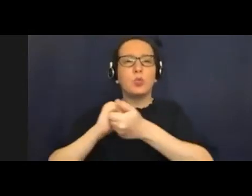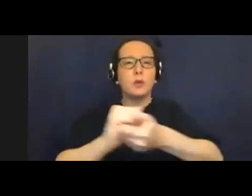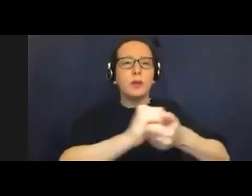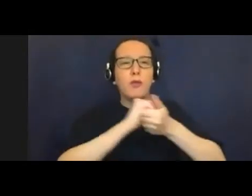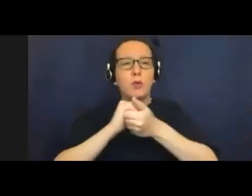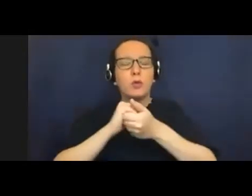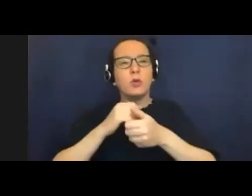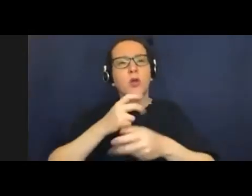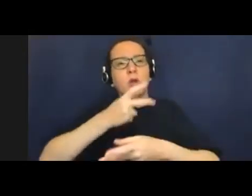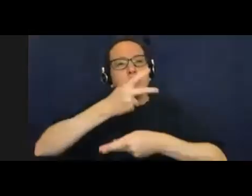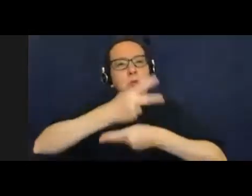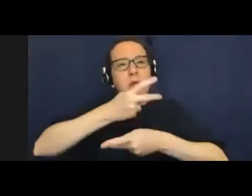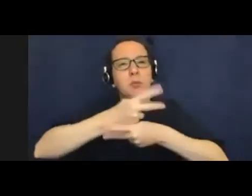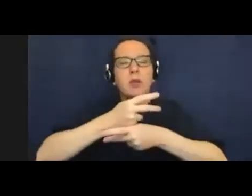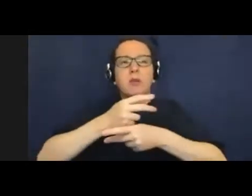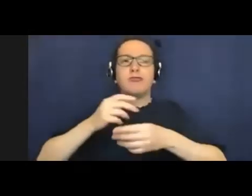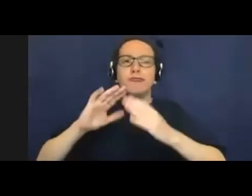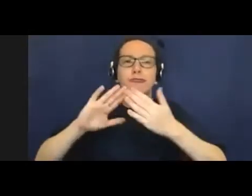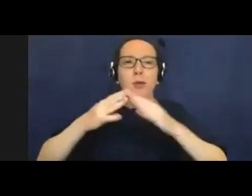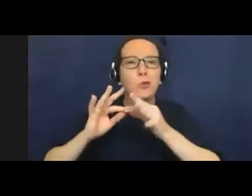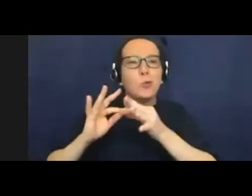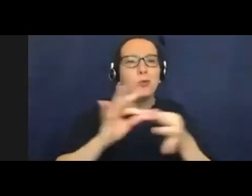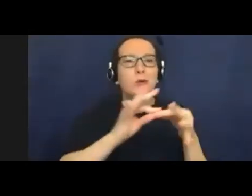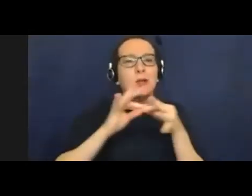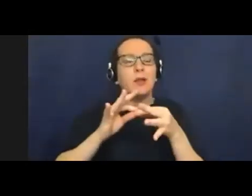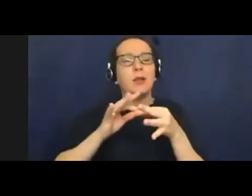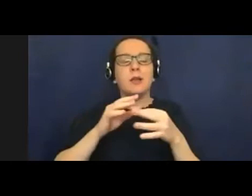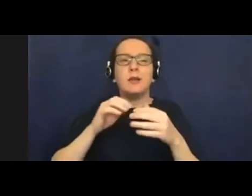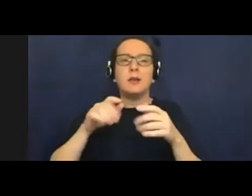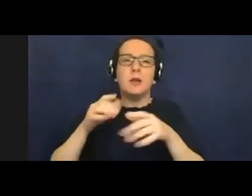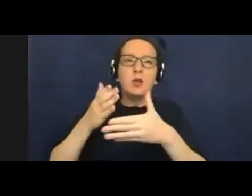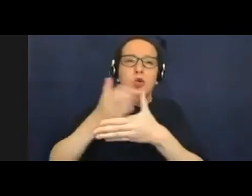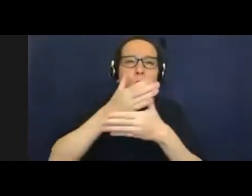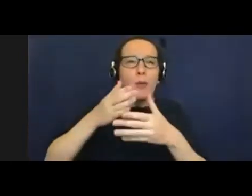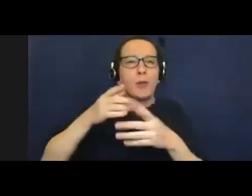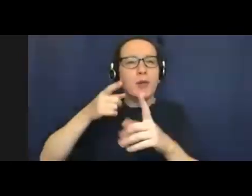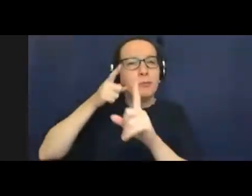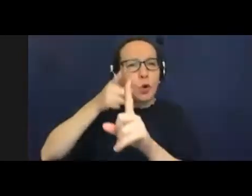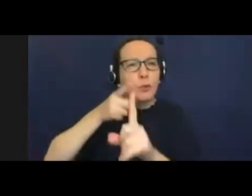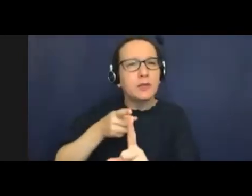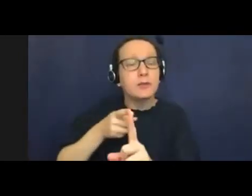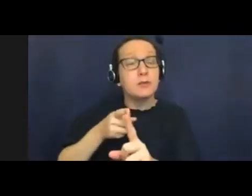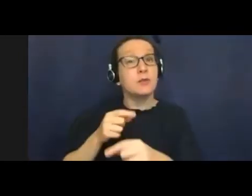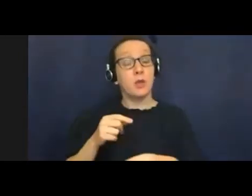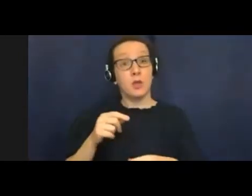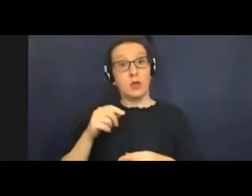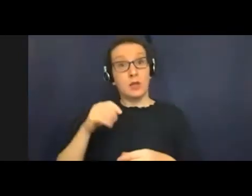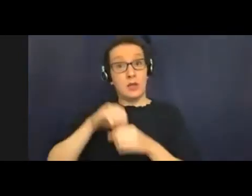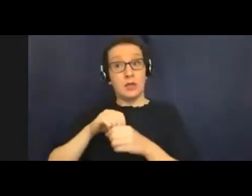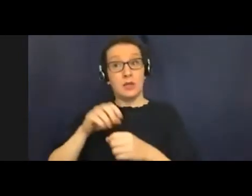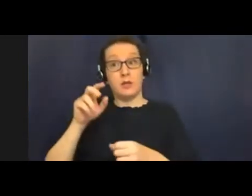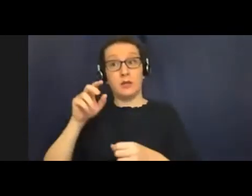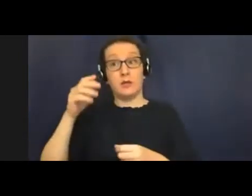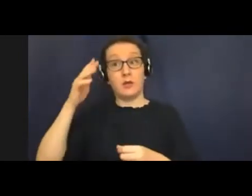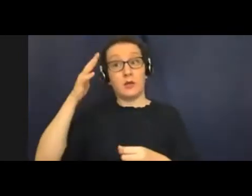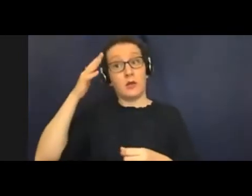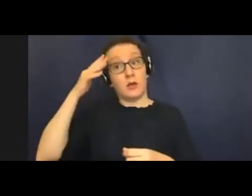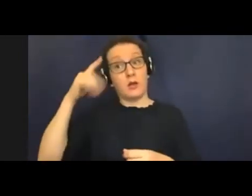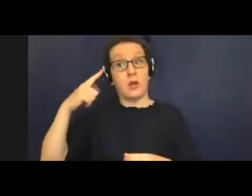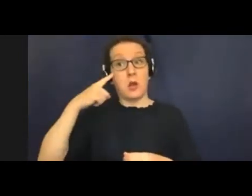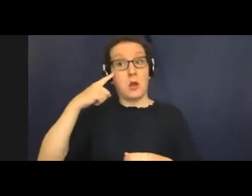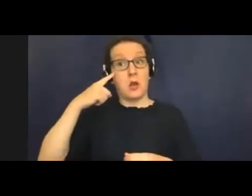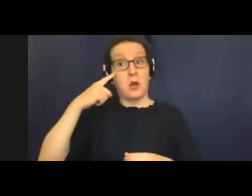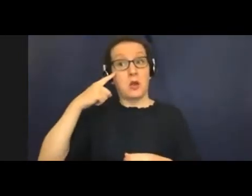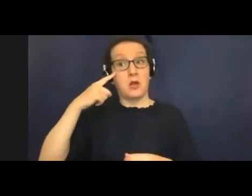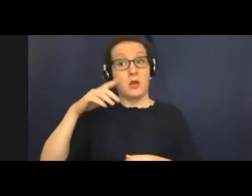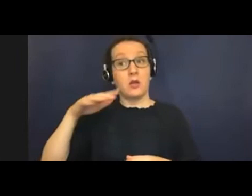of community and common purpose in lockdown. So for example, in Kyrgyzstan, we supported a group of young people with and